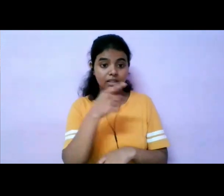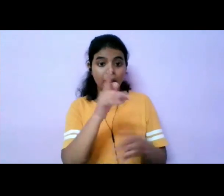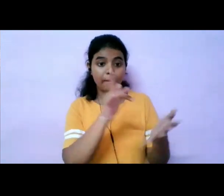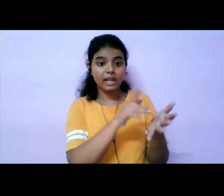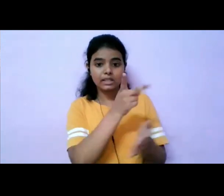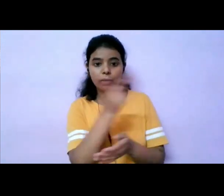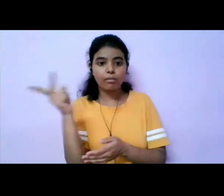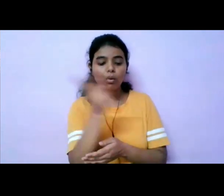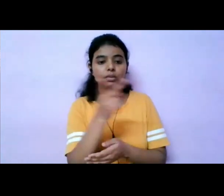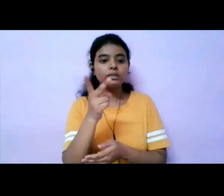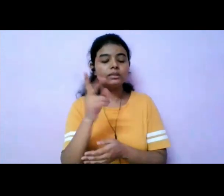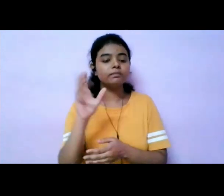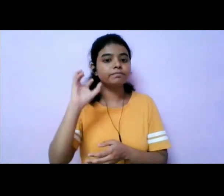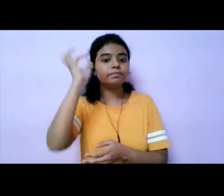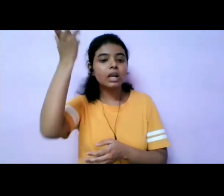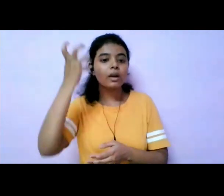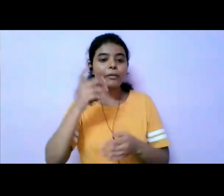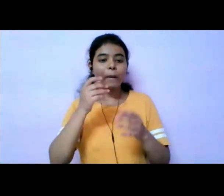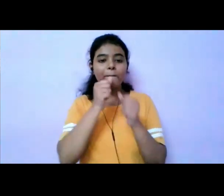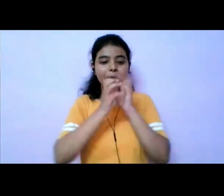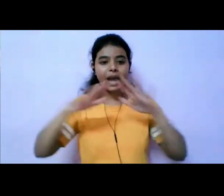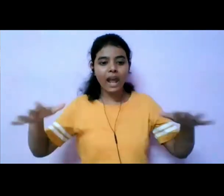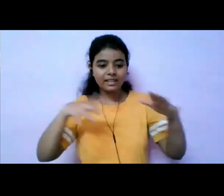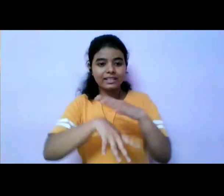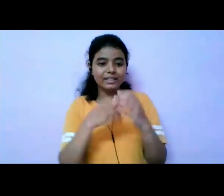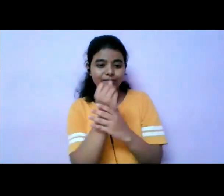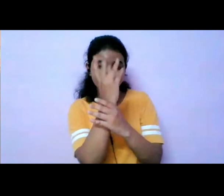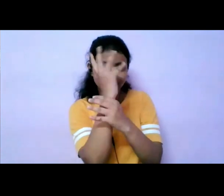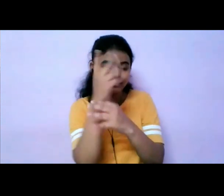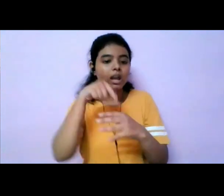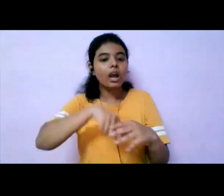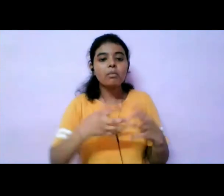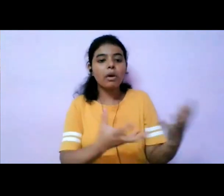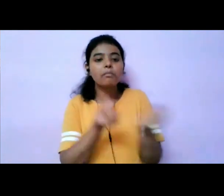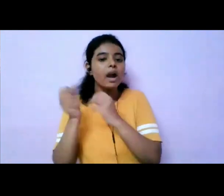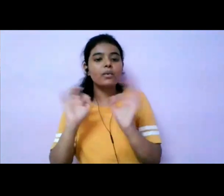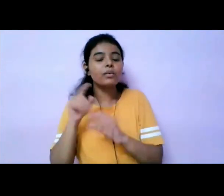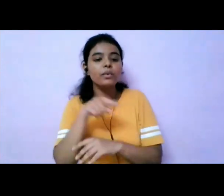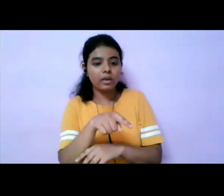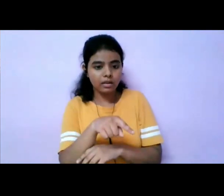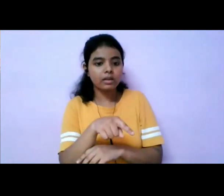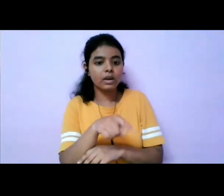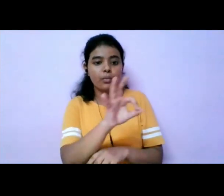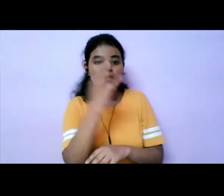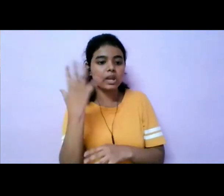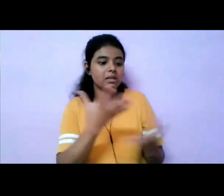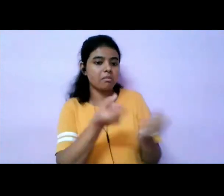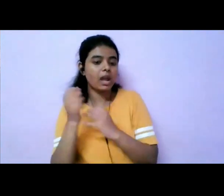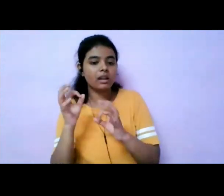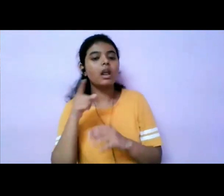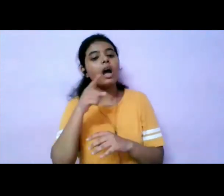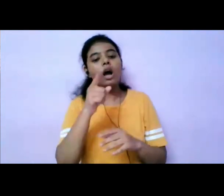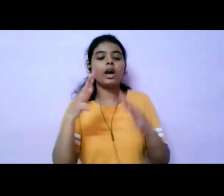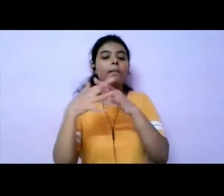they decided not to buy submarines from France and instead are going to buy submarines from the United